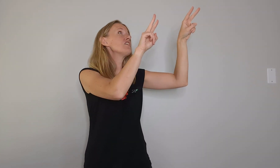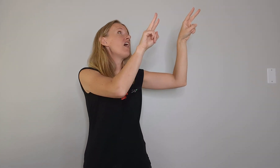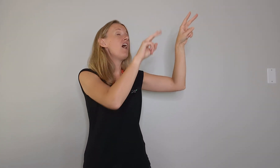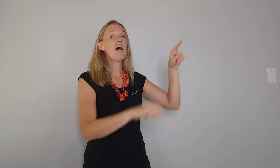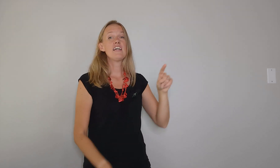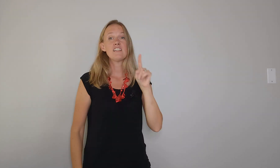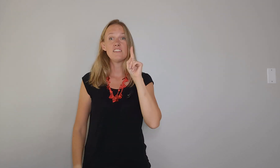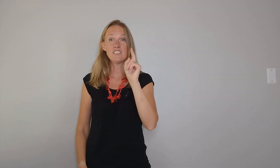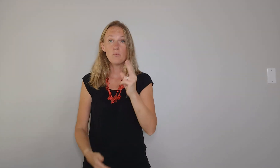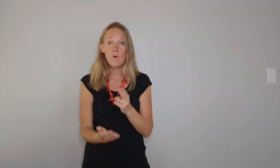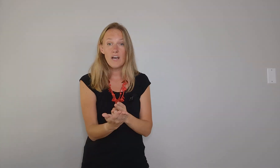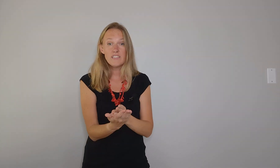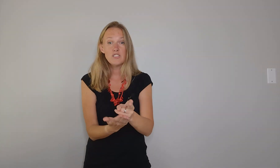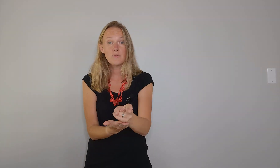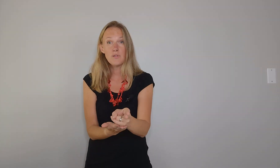your eyes on this one truth.